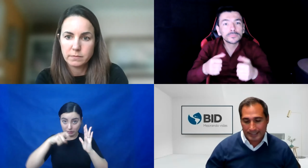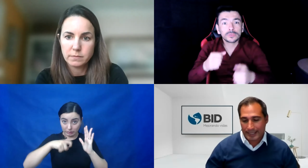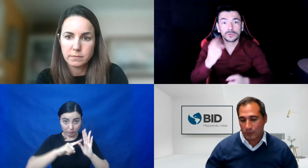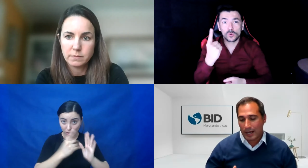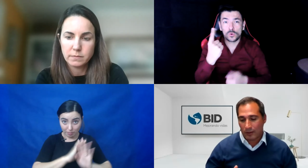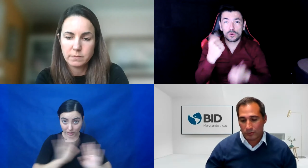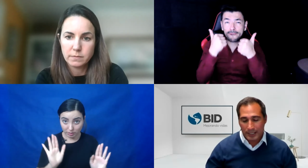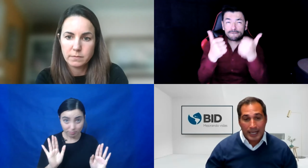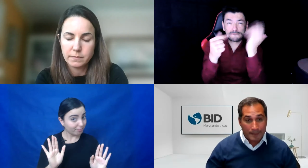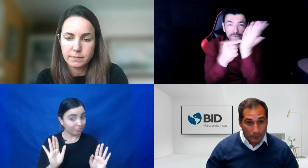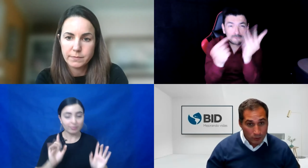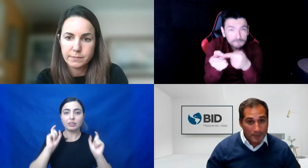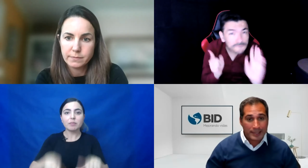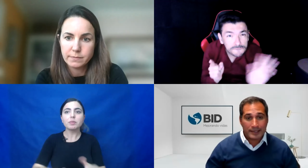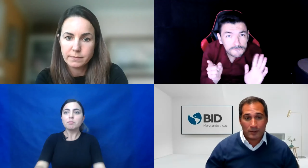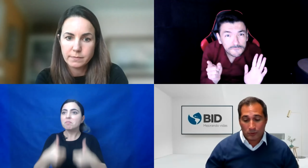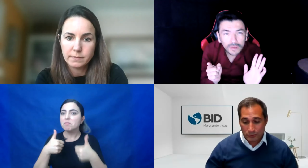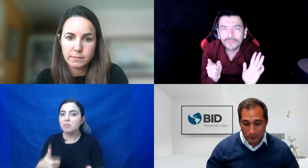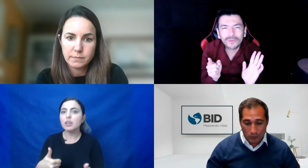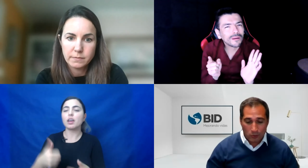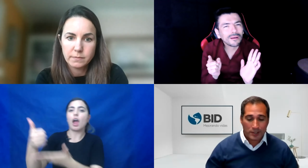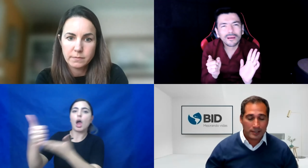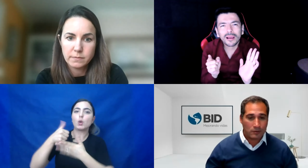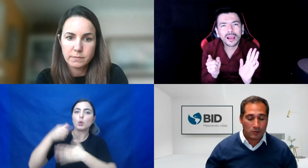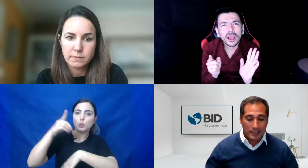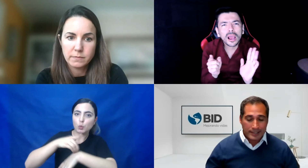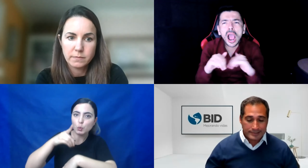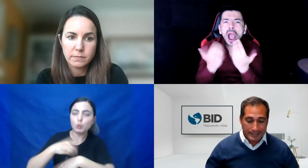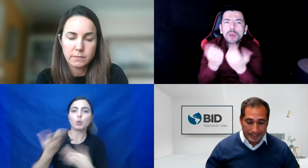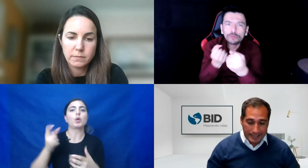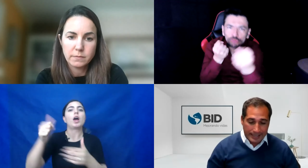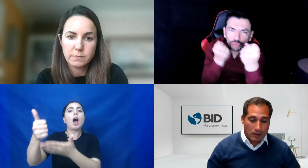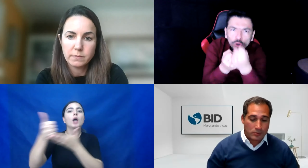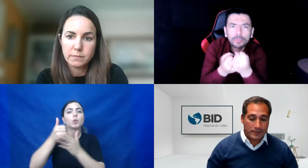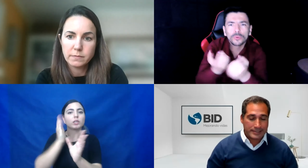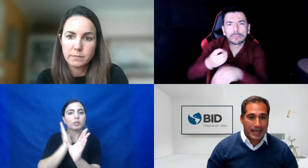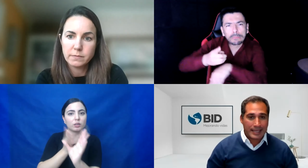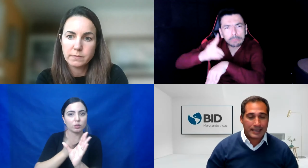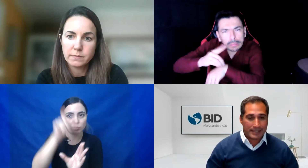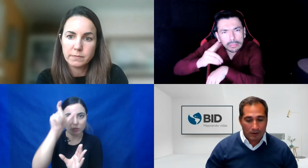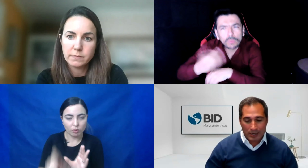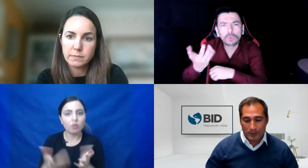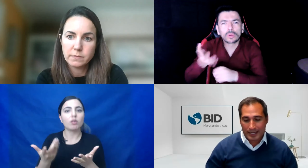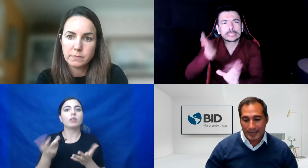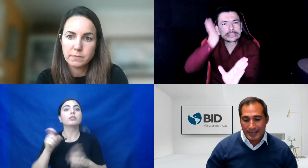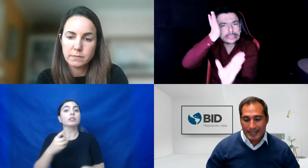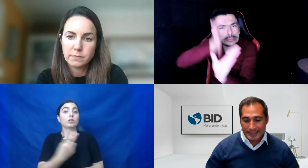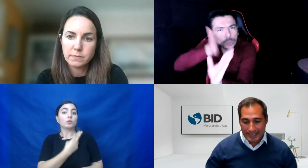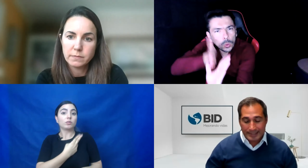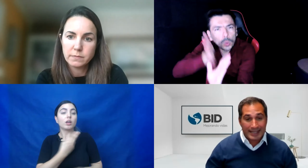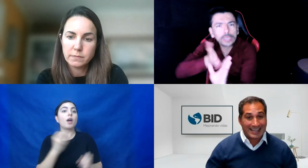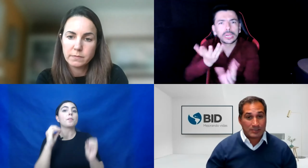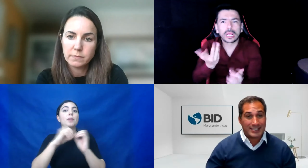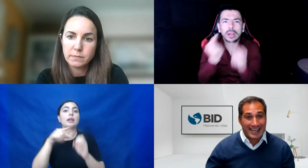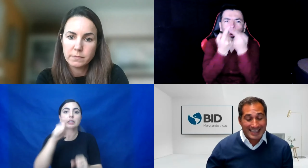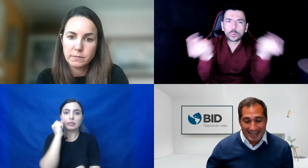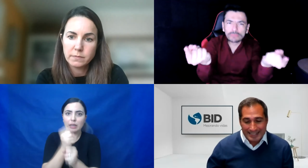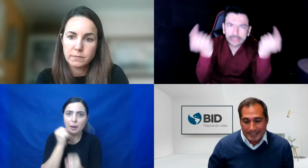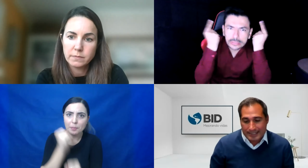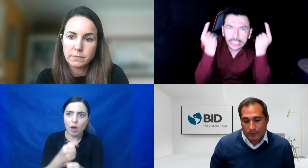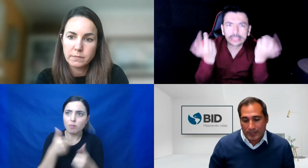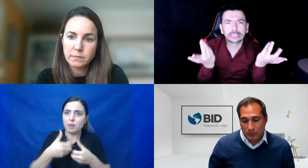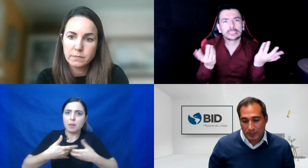technology, we need medical support, psychological support, the labor